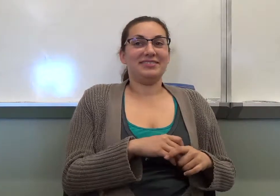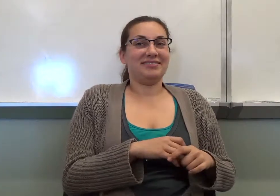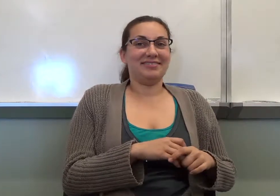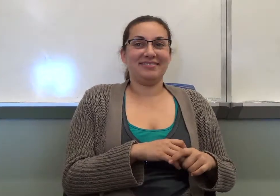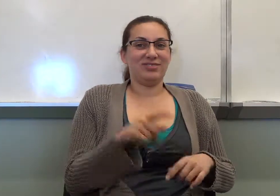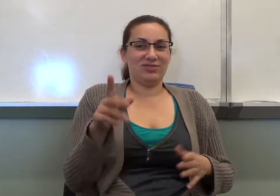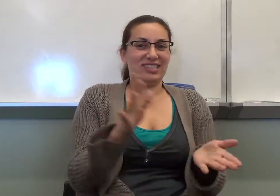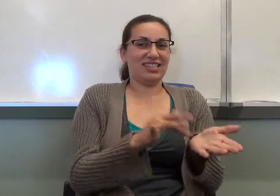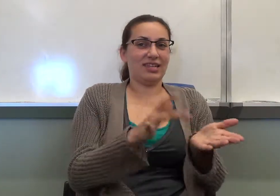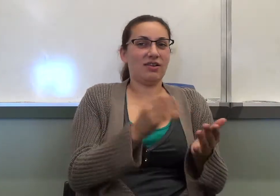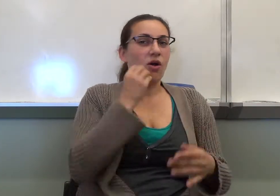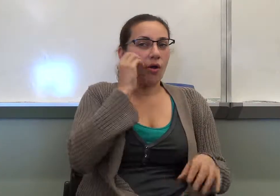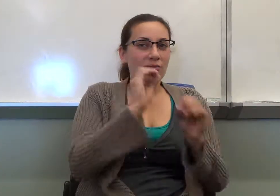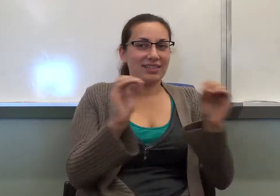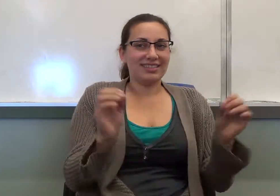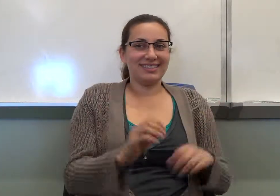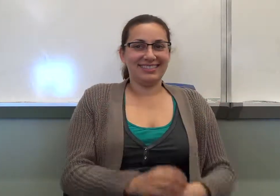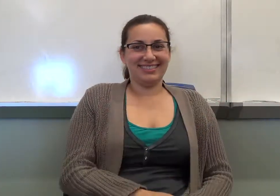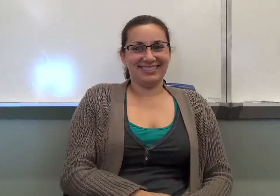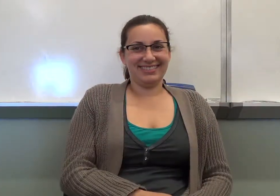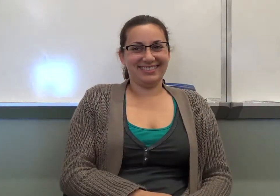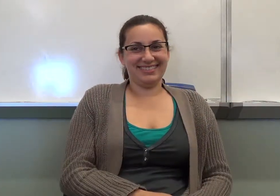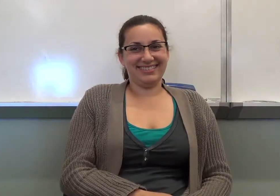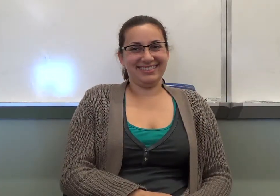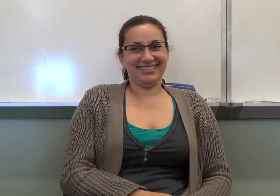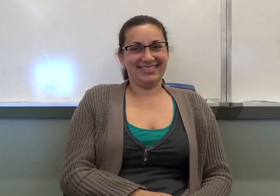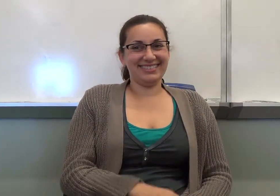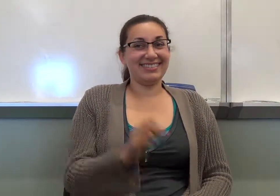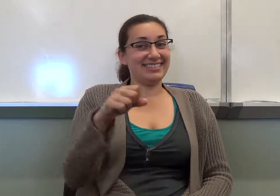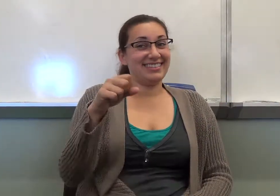doesn't matter. So